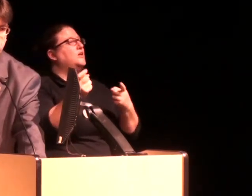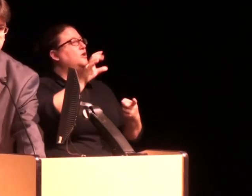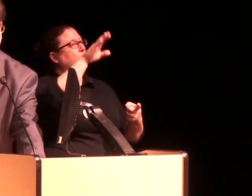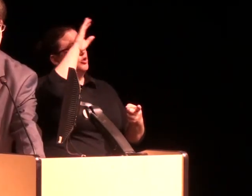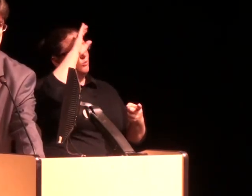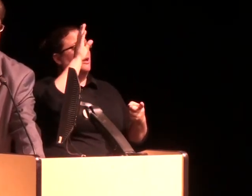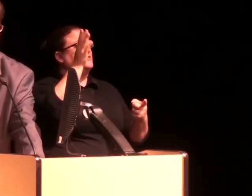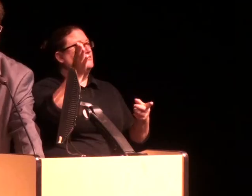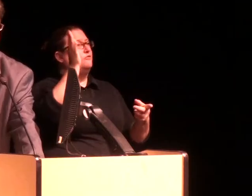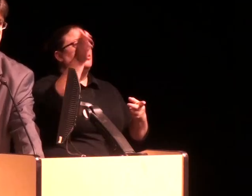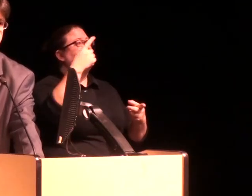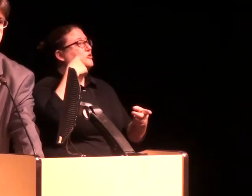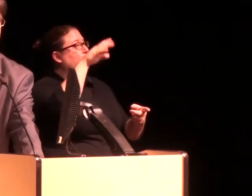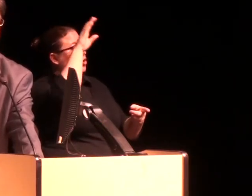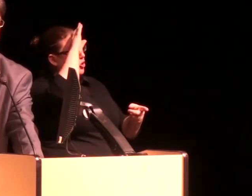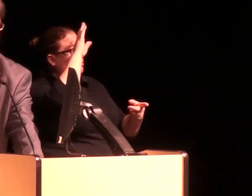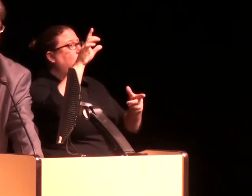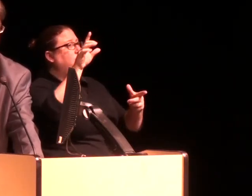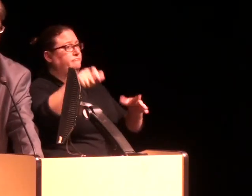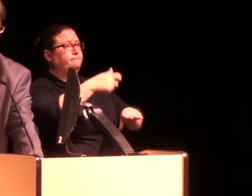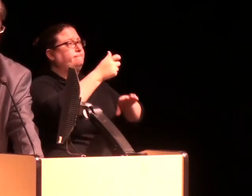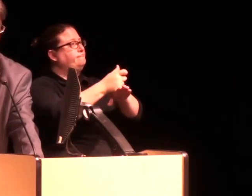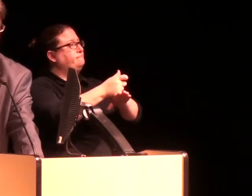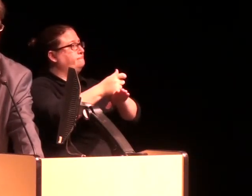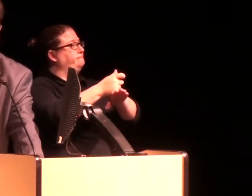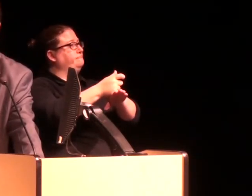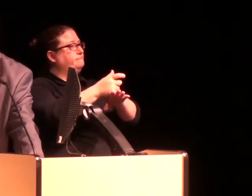for Cuban to shape. It's the only thing that we want.